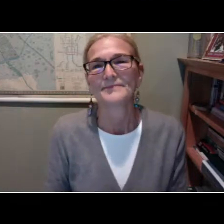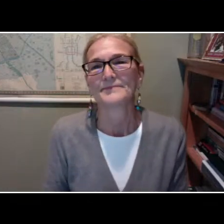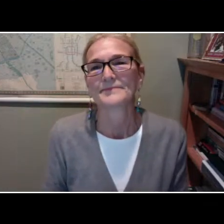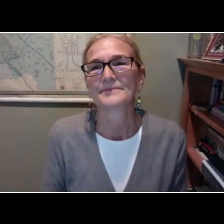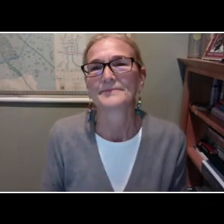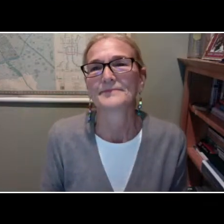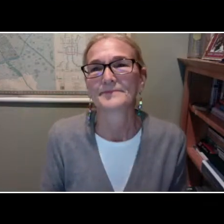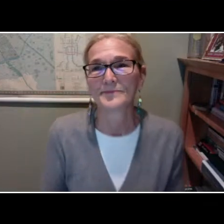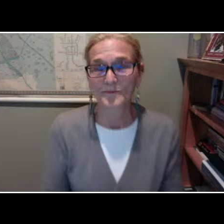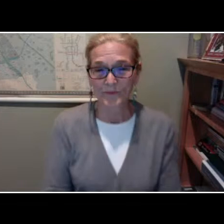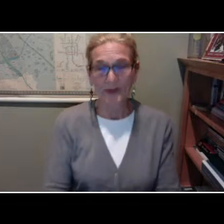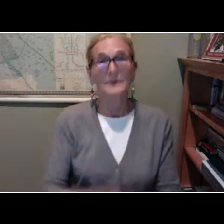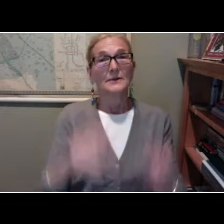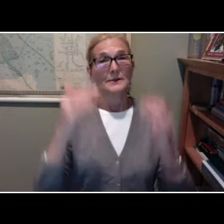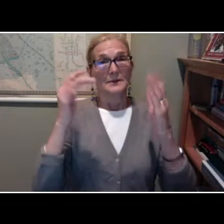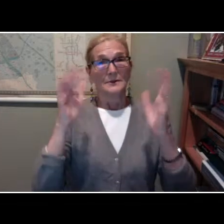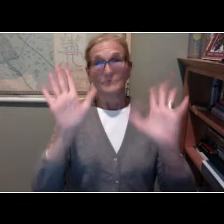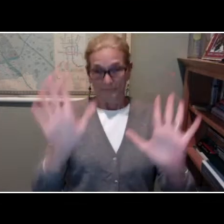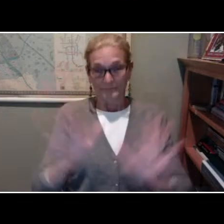Next slide, please.